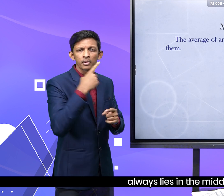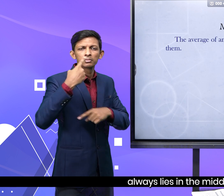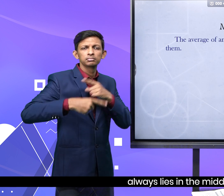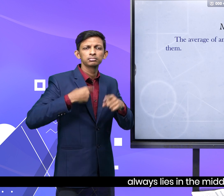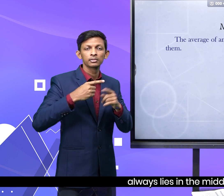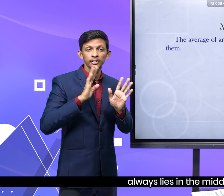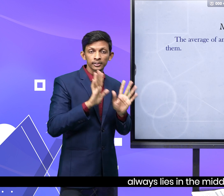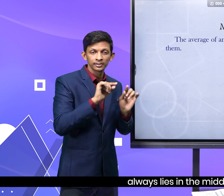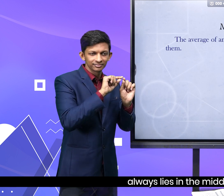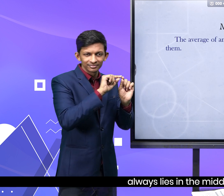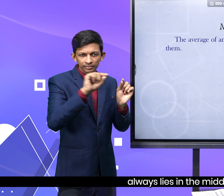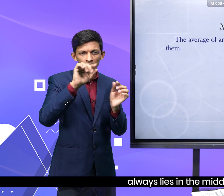them.